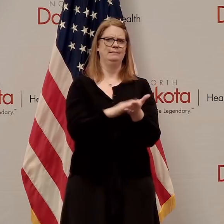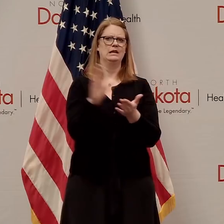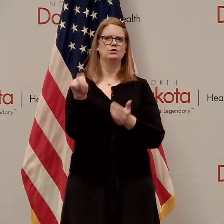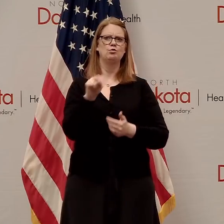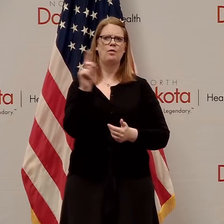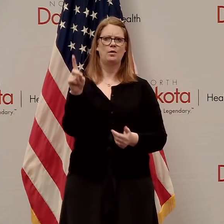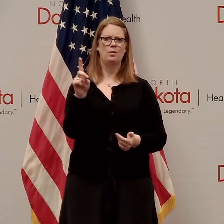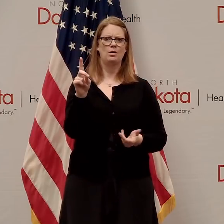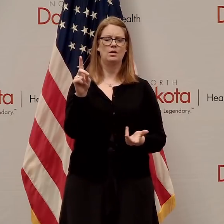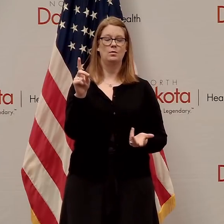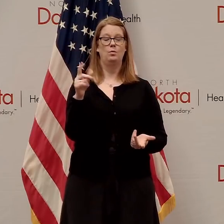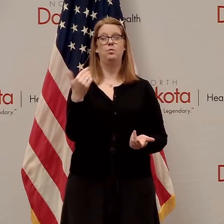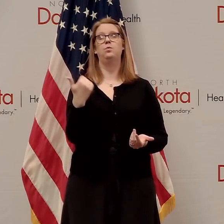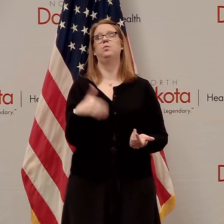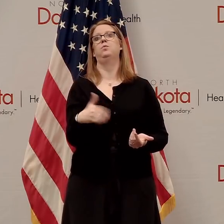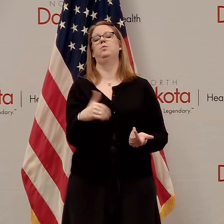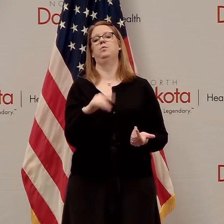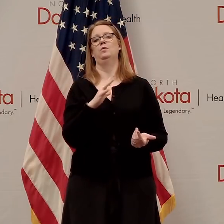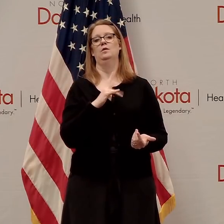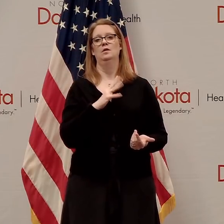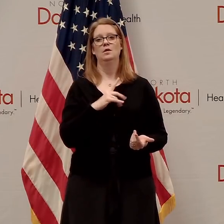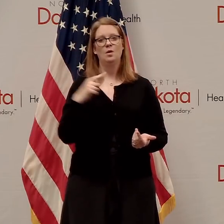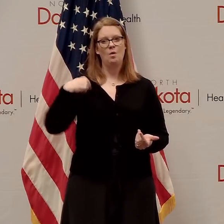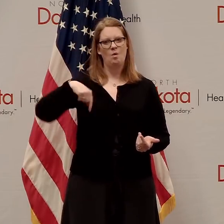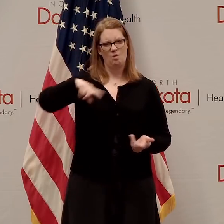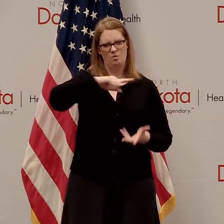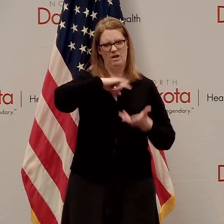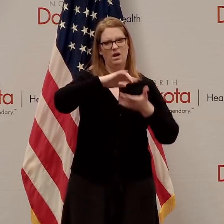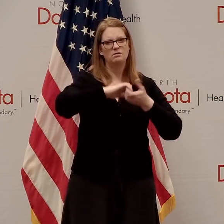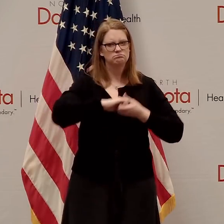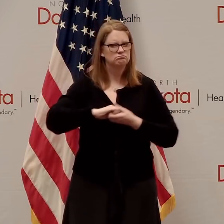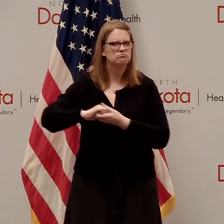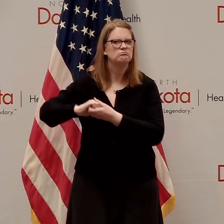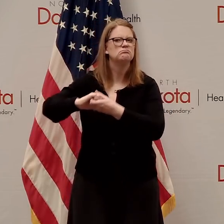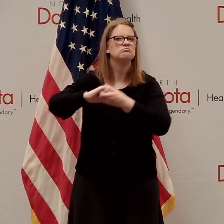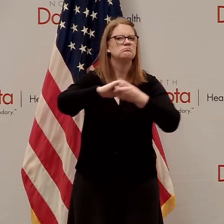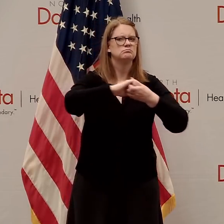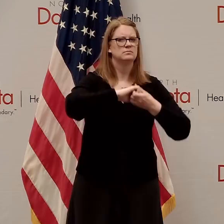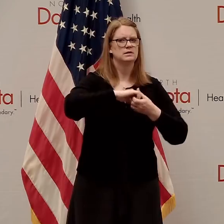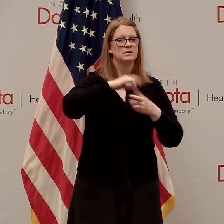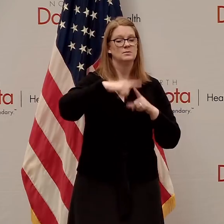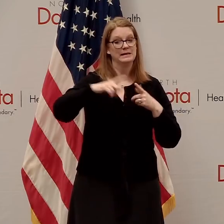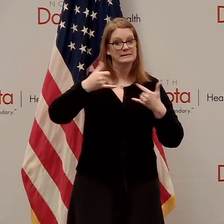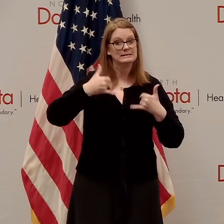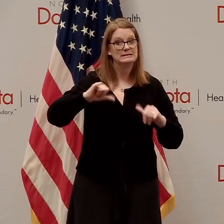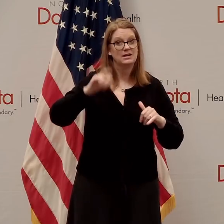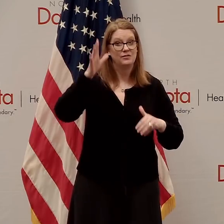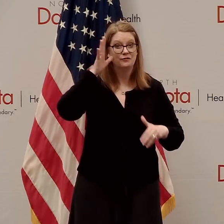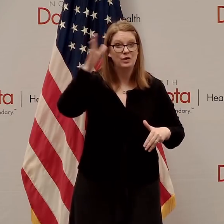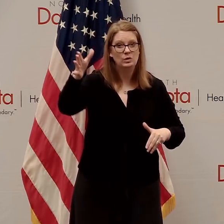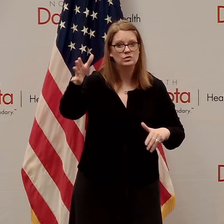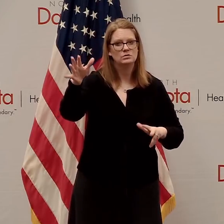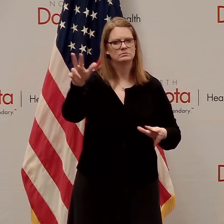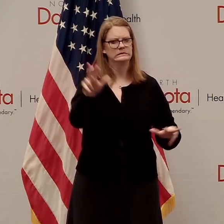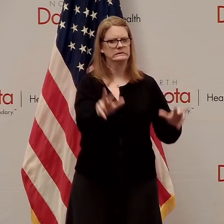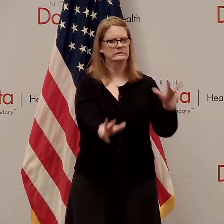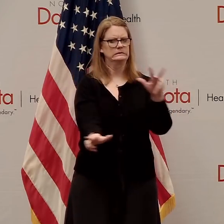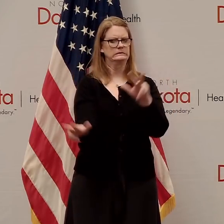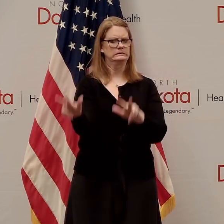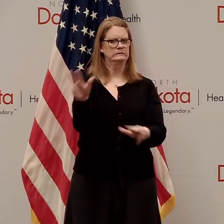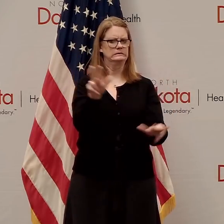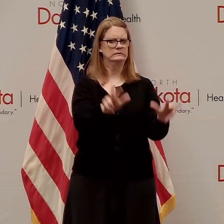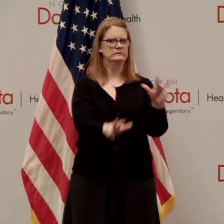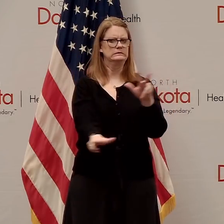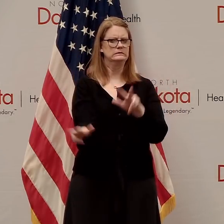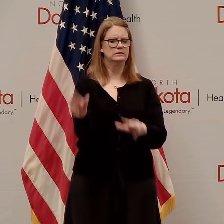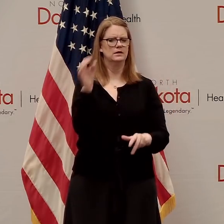a great job, as we say, all in this together to where we are, but there is a lot of uncertainty that's still ahead of us. And so the path that we're on,